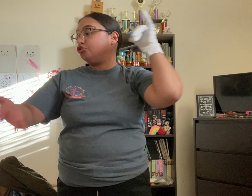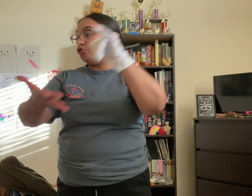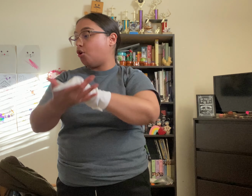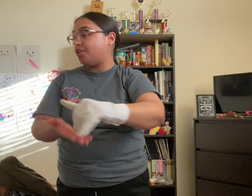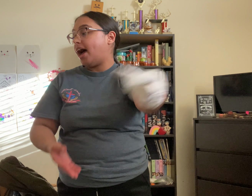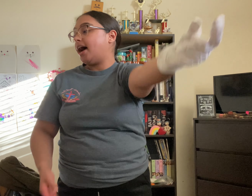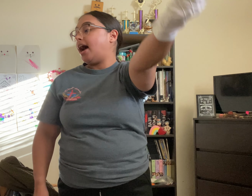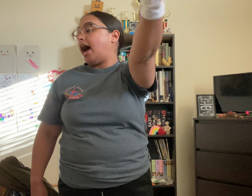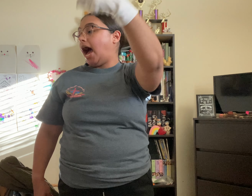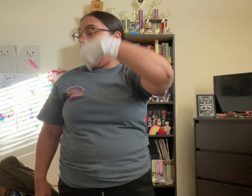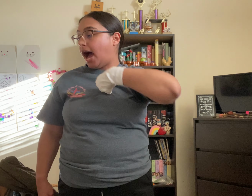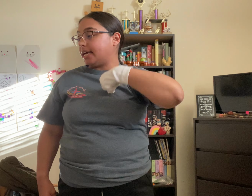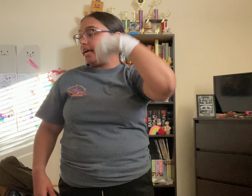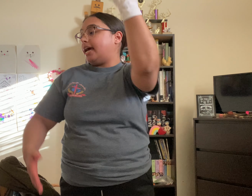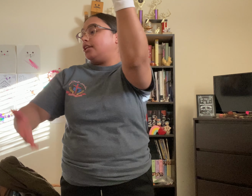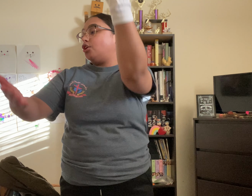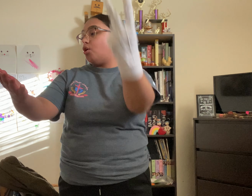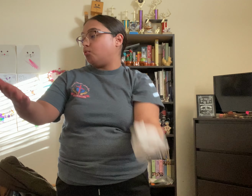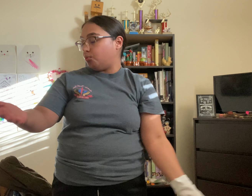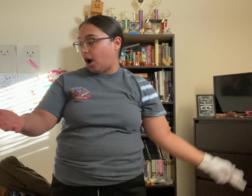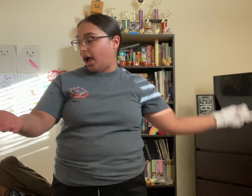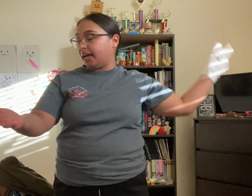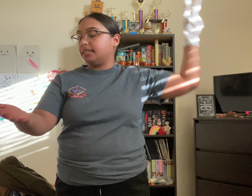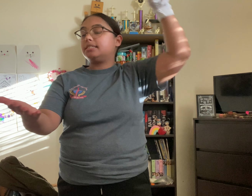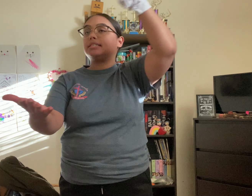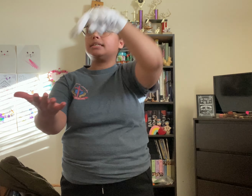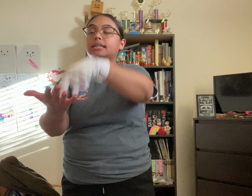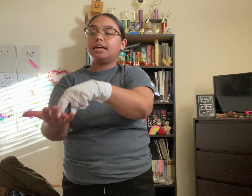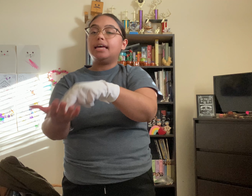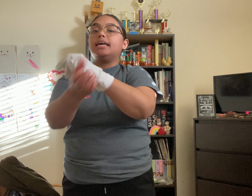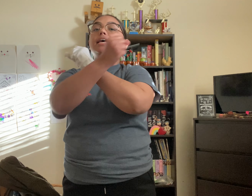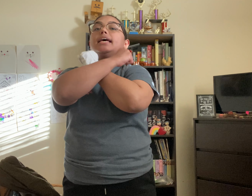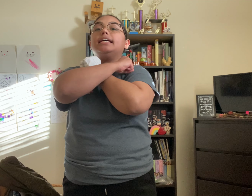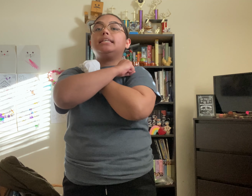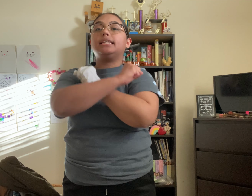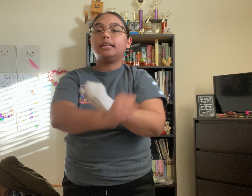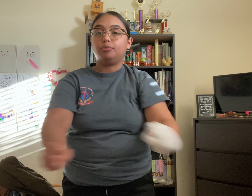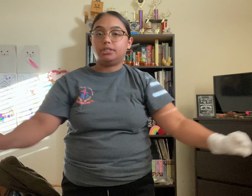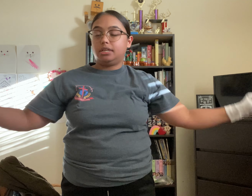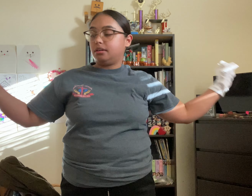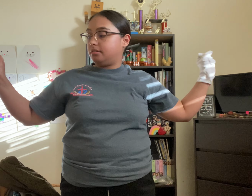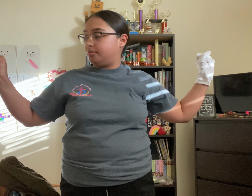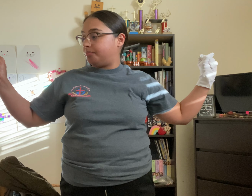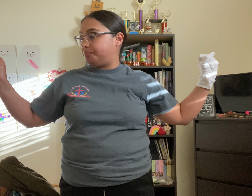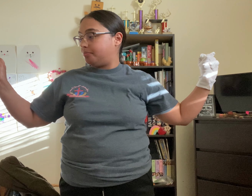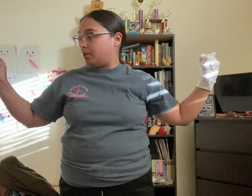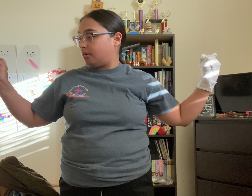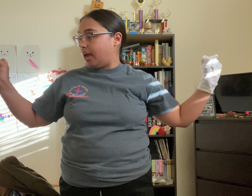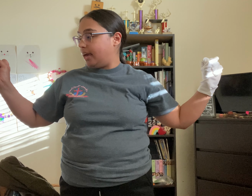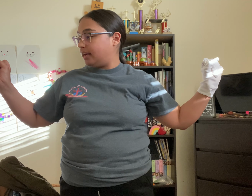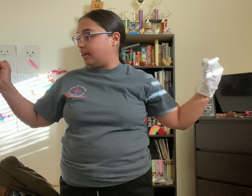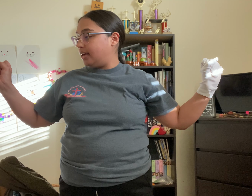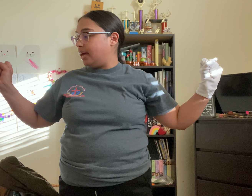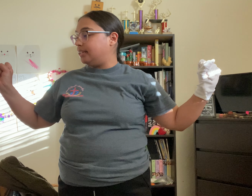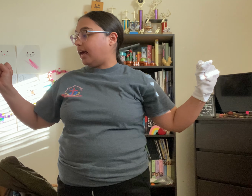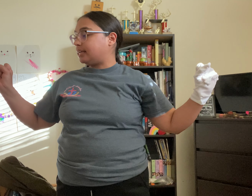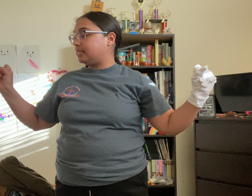so that I can rise in liberty. Okay, next